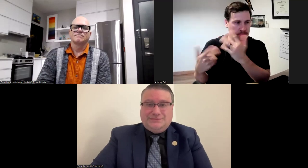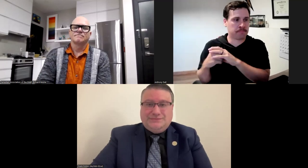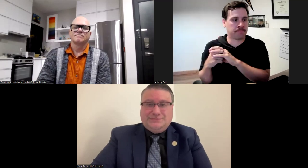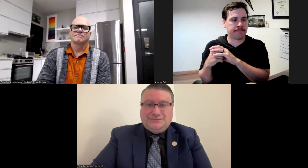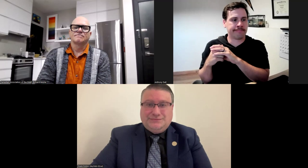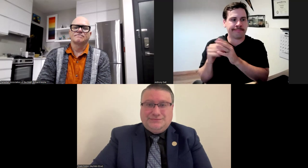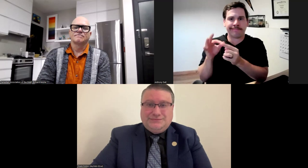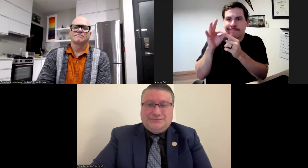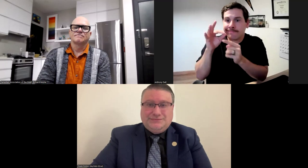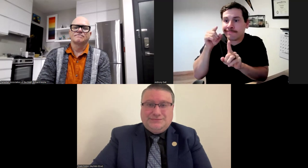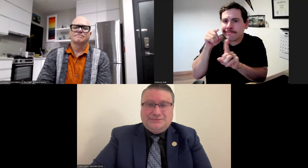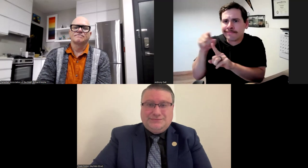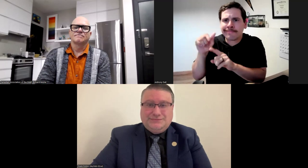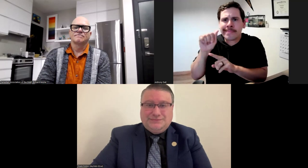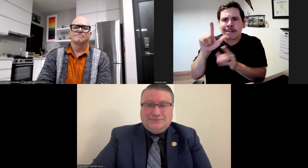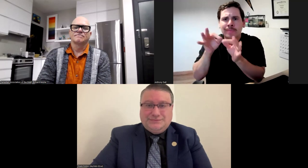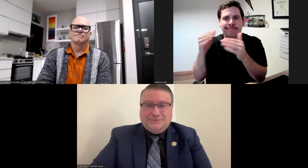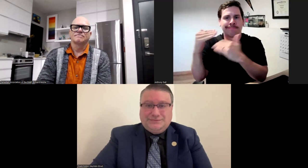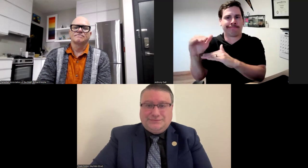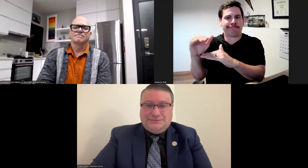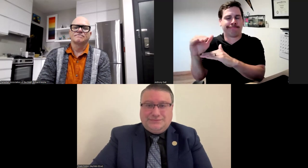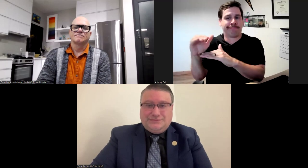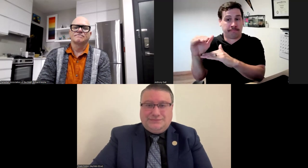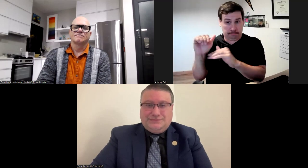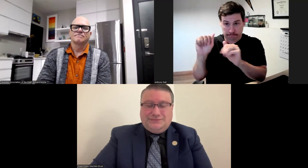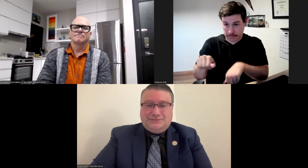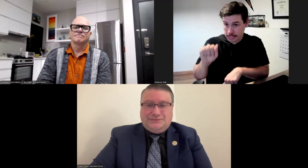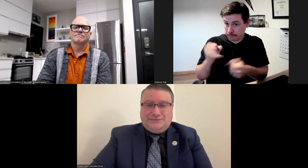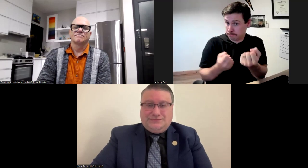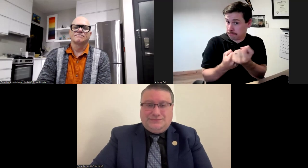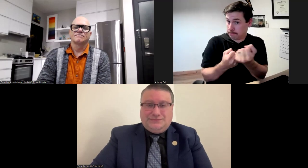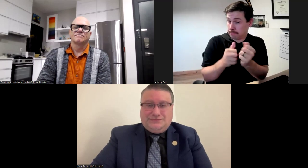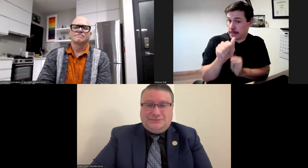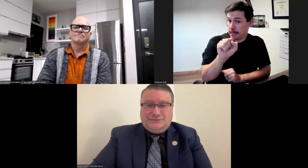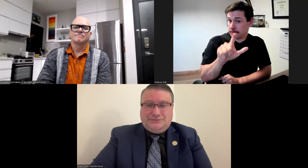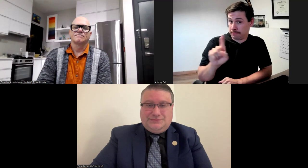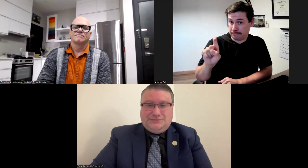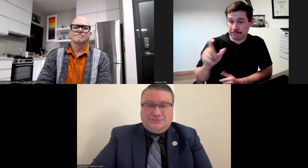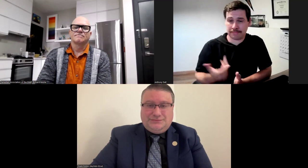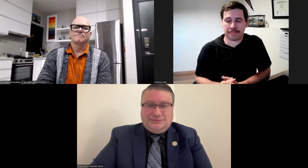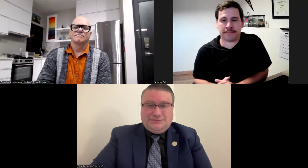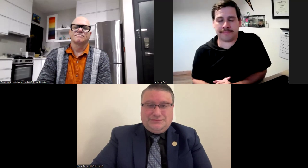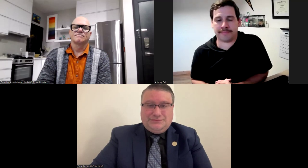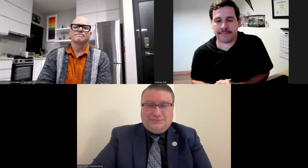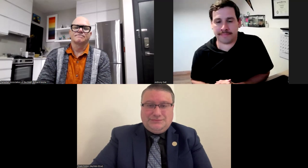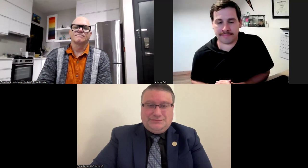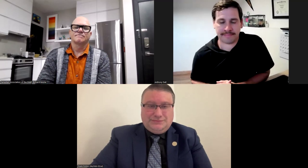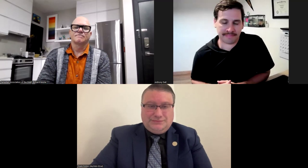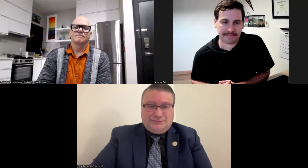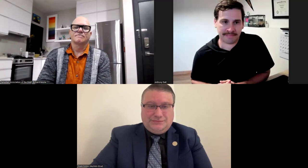in early years programming, especially in areas where ASL interpreters are limited. So is there something that AI can